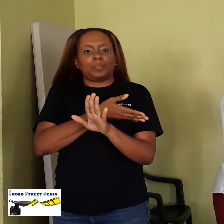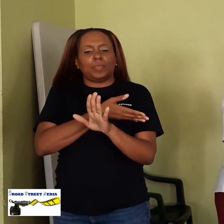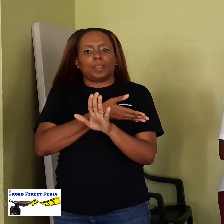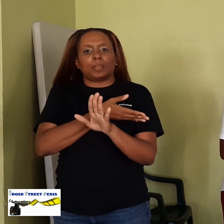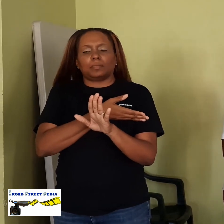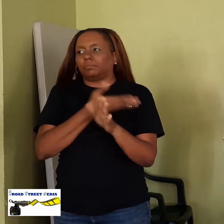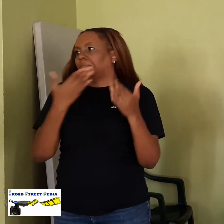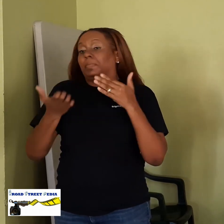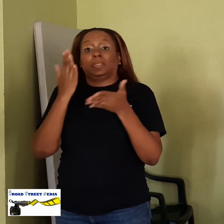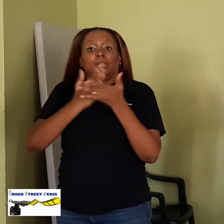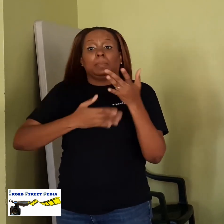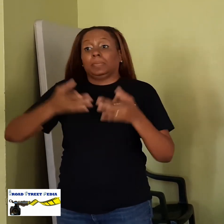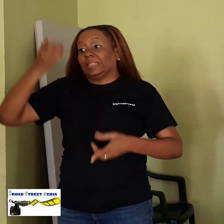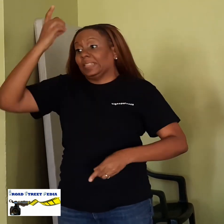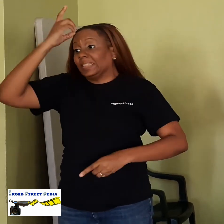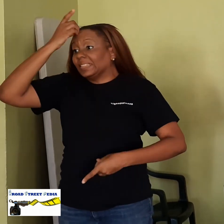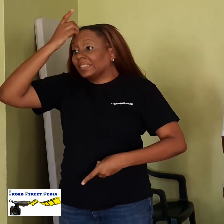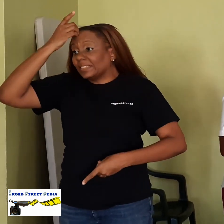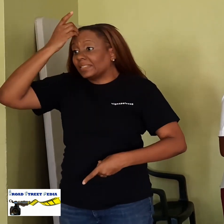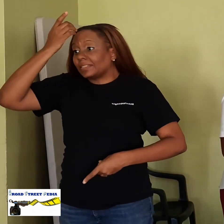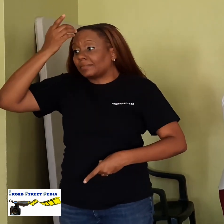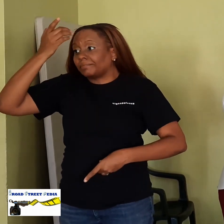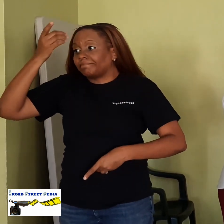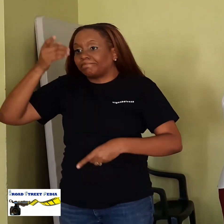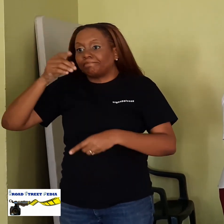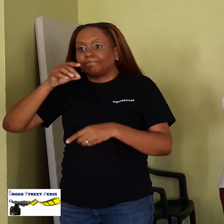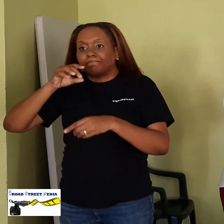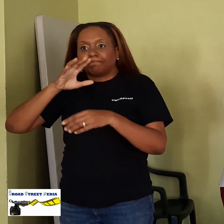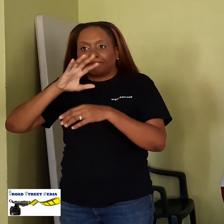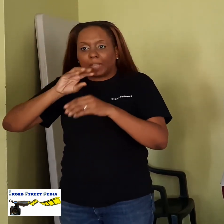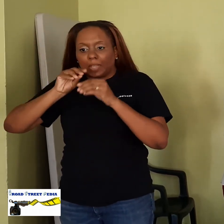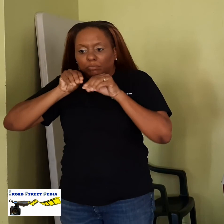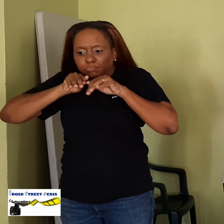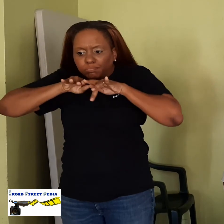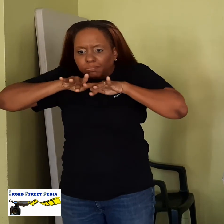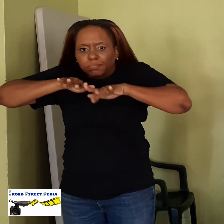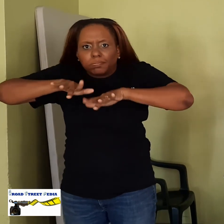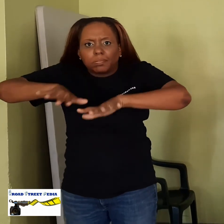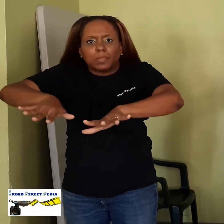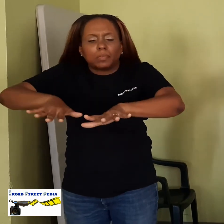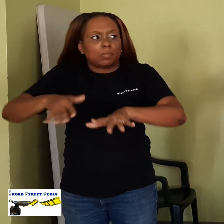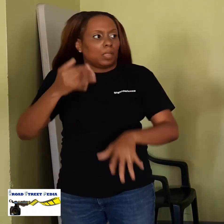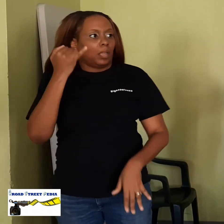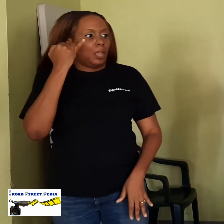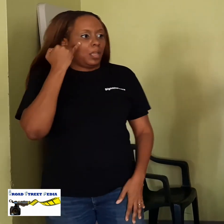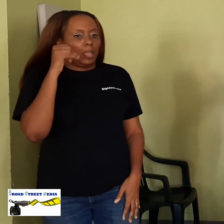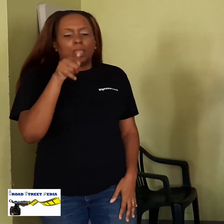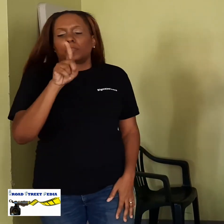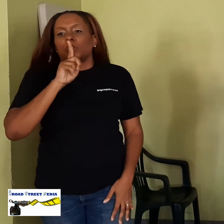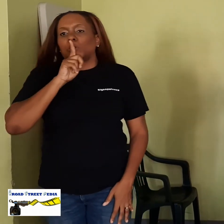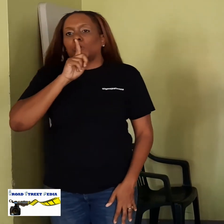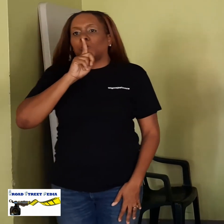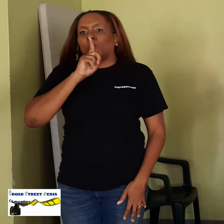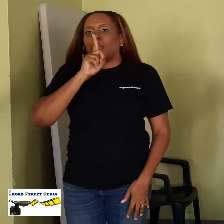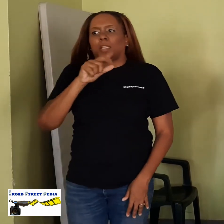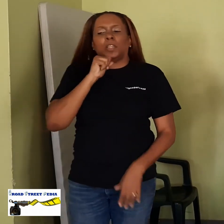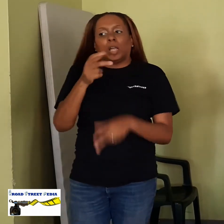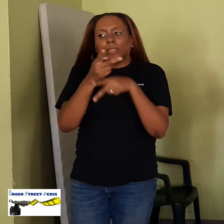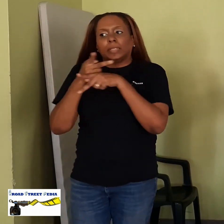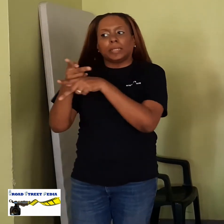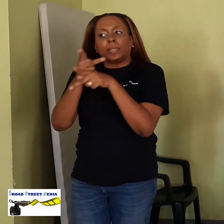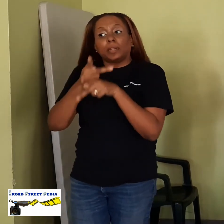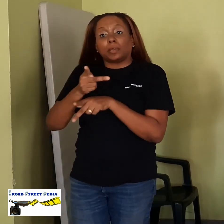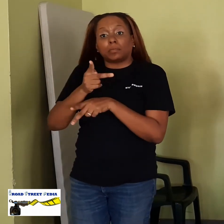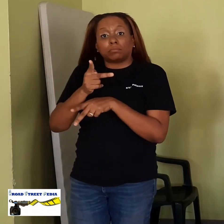some diseases come into plants after they have been harvested. So if you punch your crops, if they are